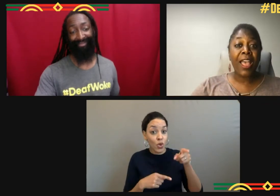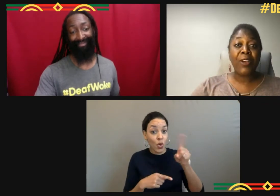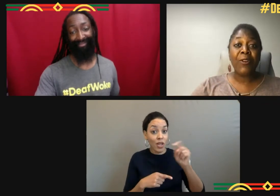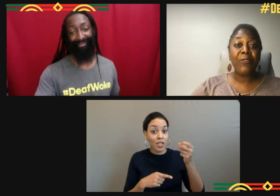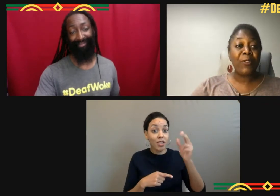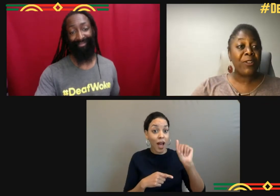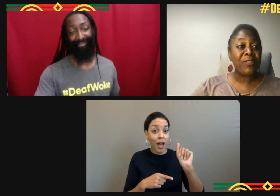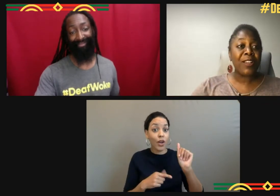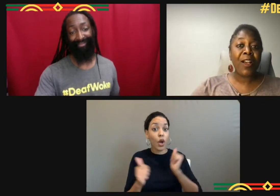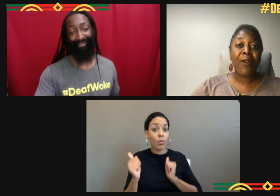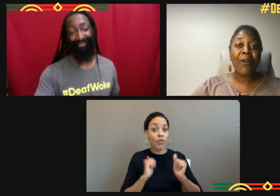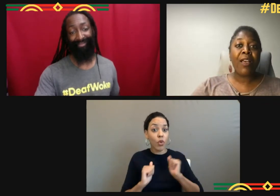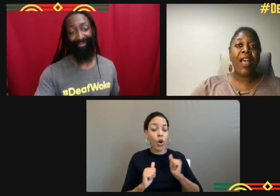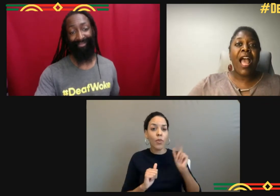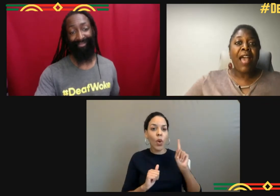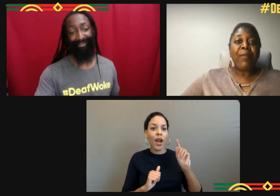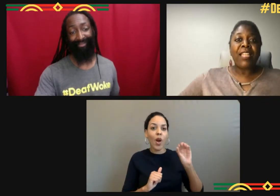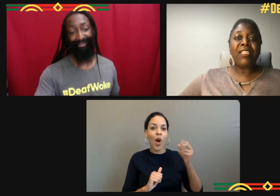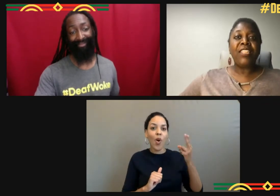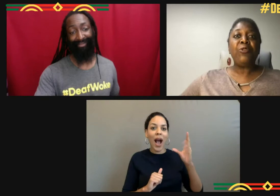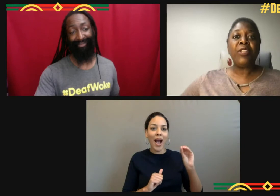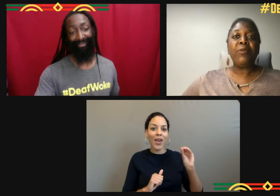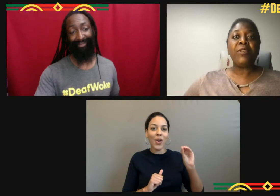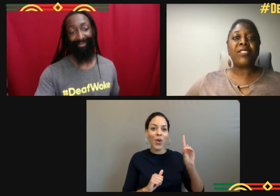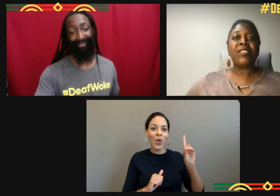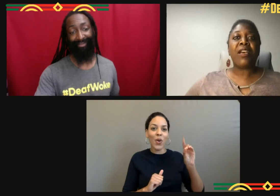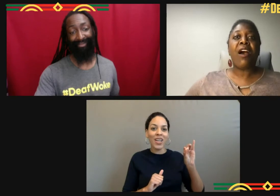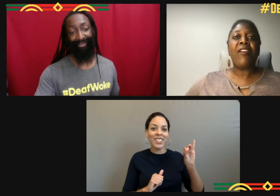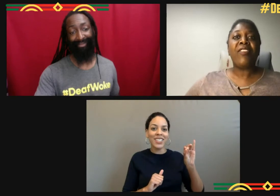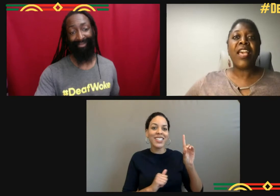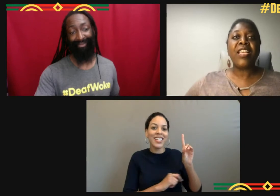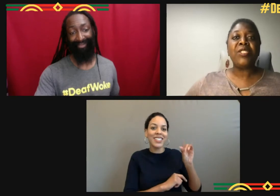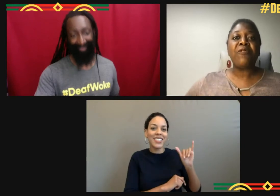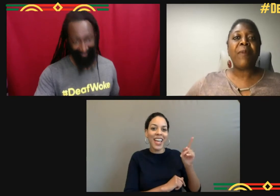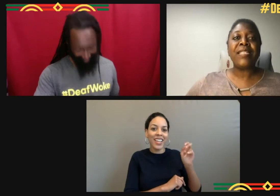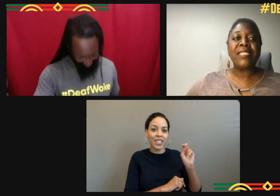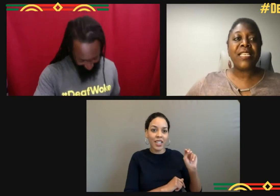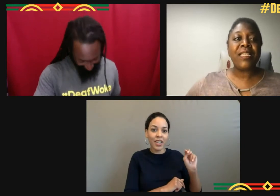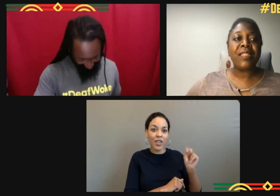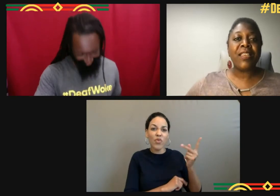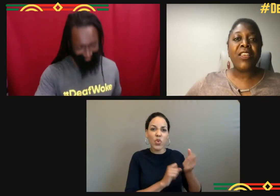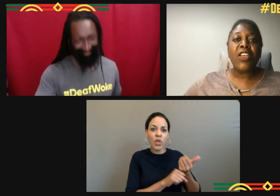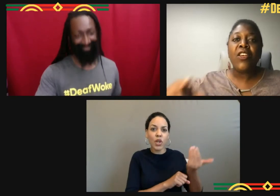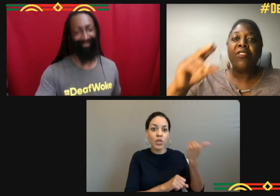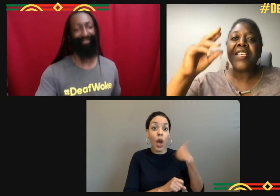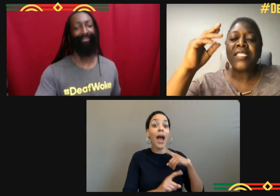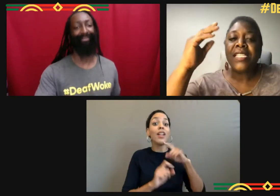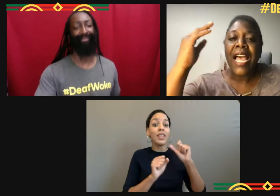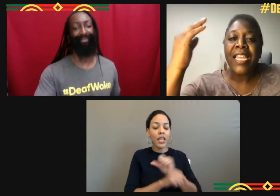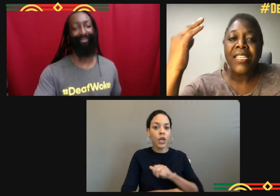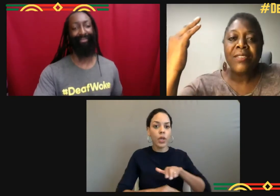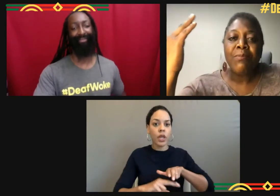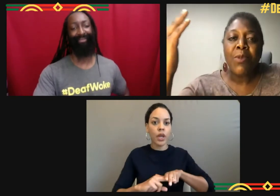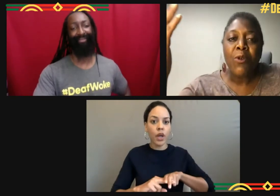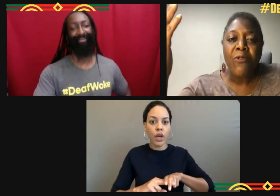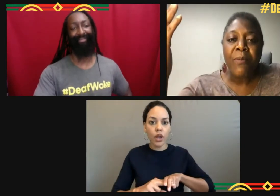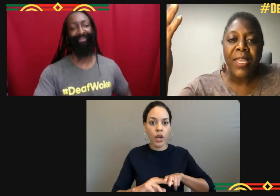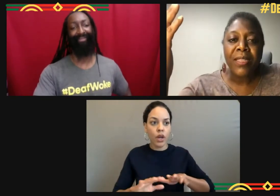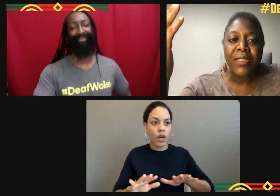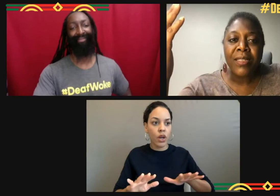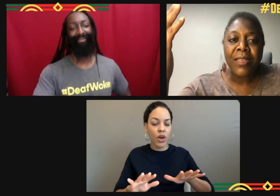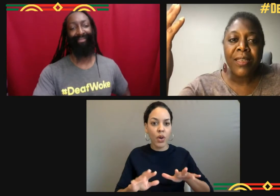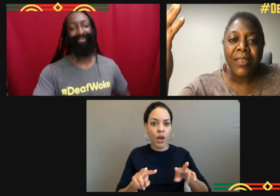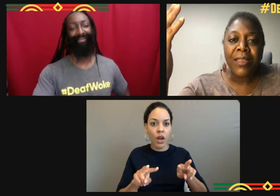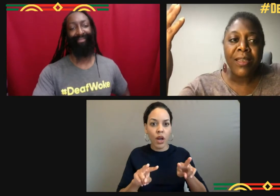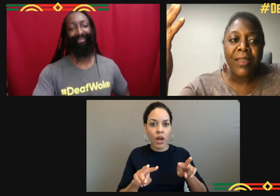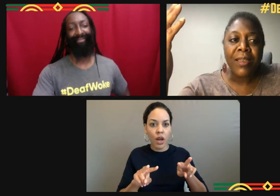Dayton, Ohio a few years ago, I mean, I literally was just on the edge of my seat. The slightest